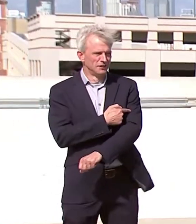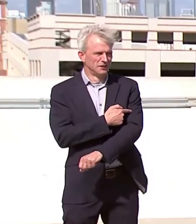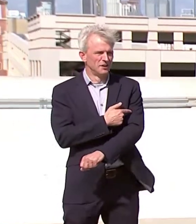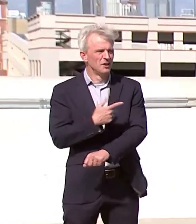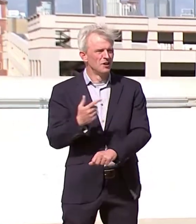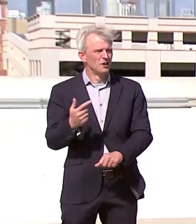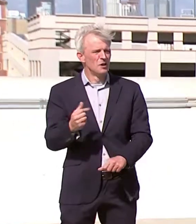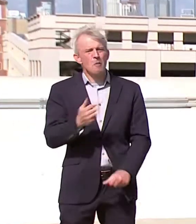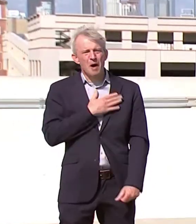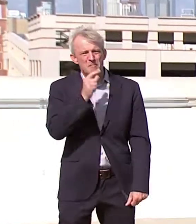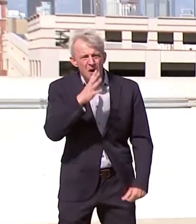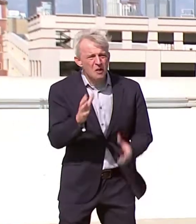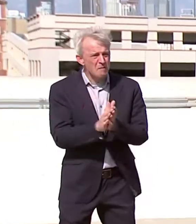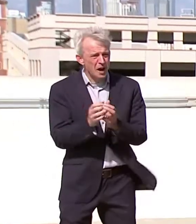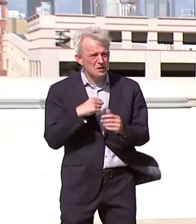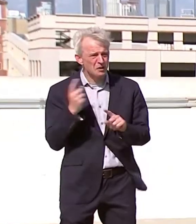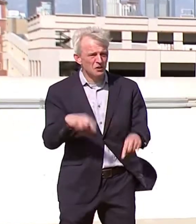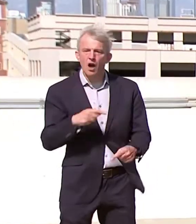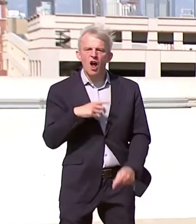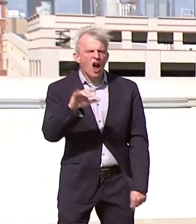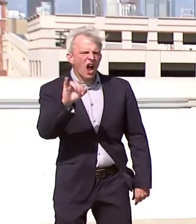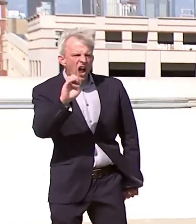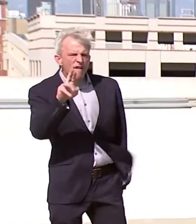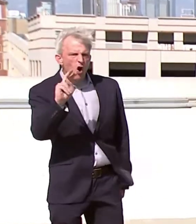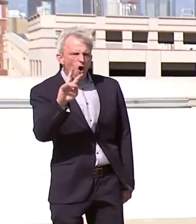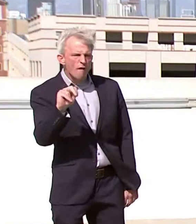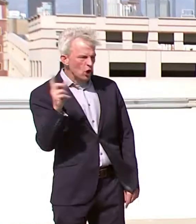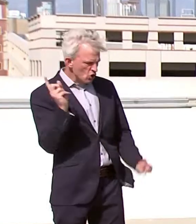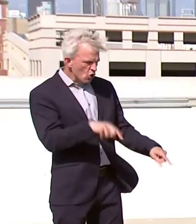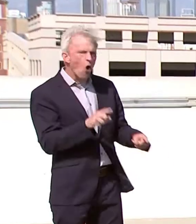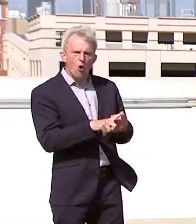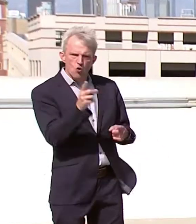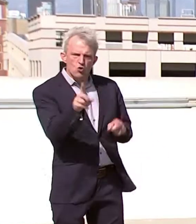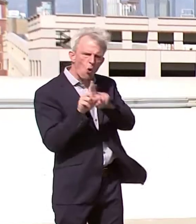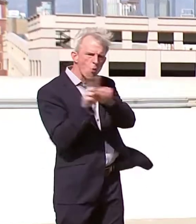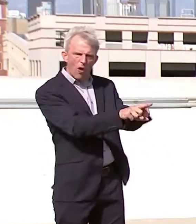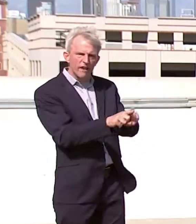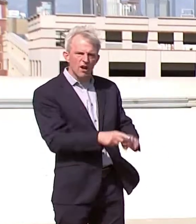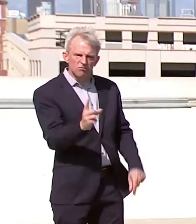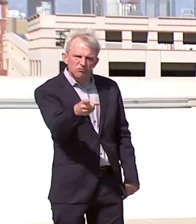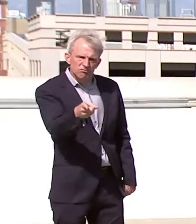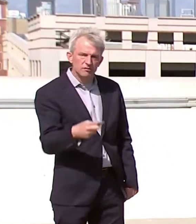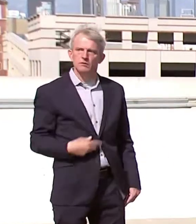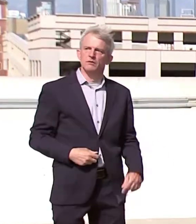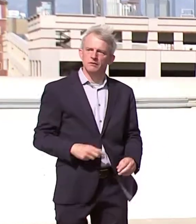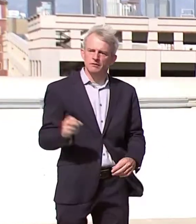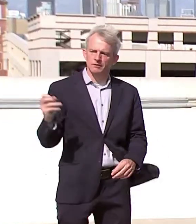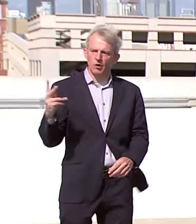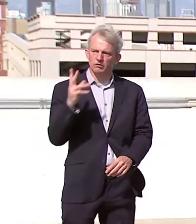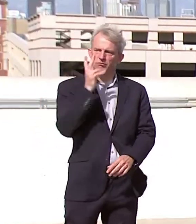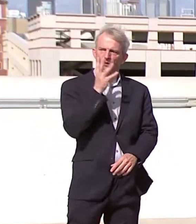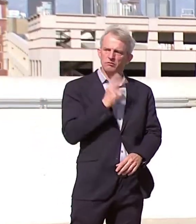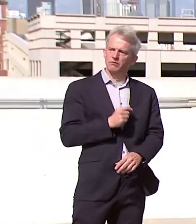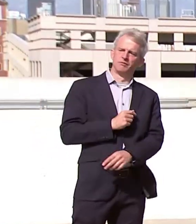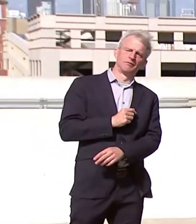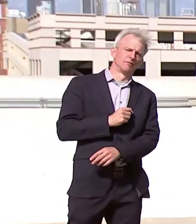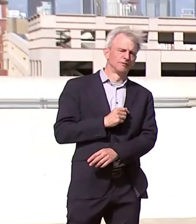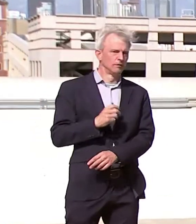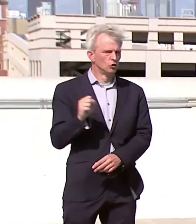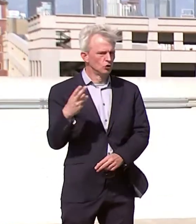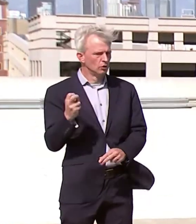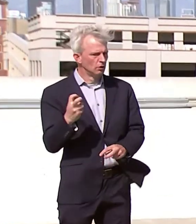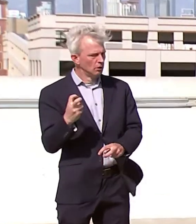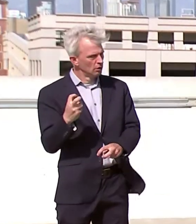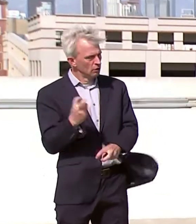My mother begged me to come. She said, if Irvin go down there, you go down there with Irvin. I said, okay, Ma. She's hard on